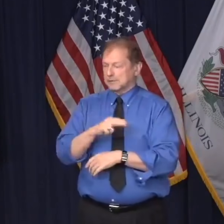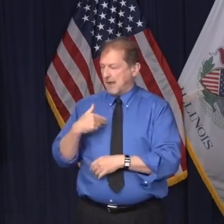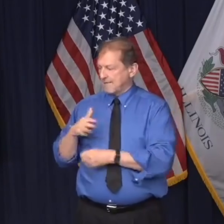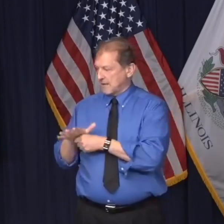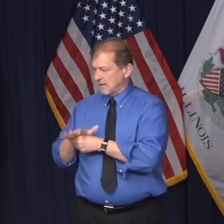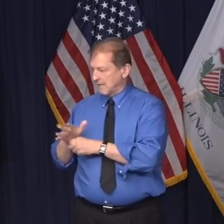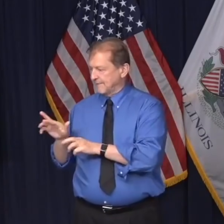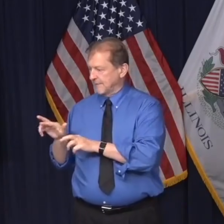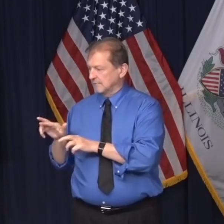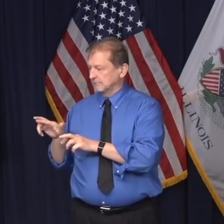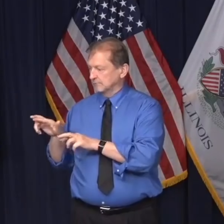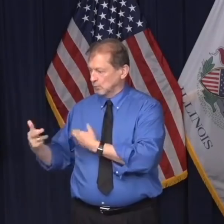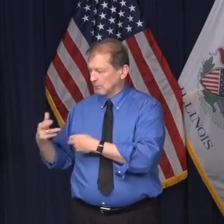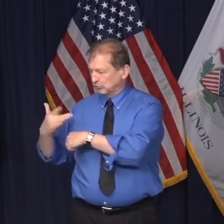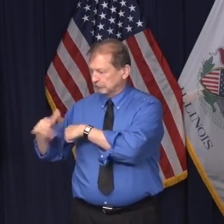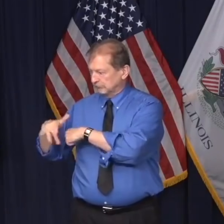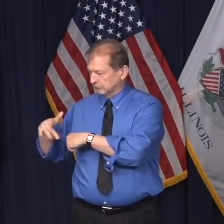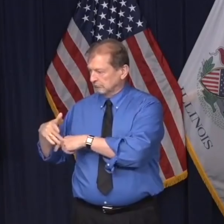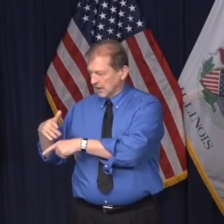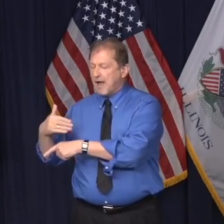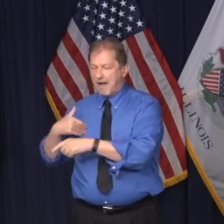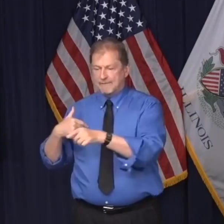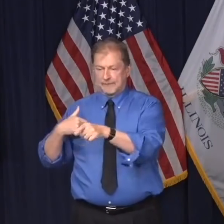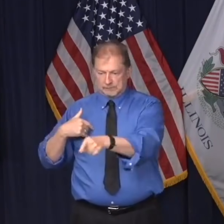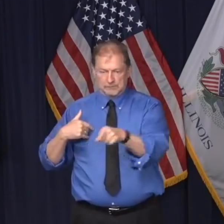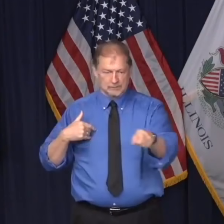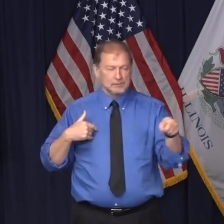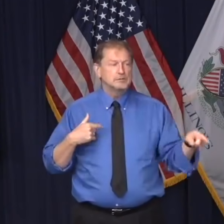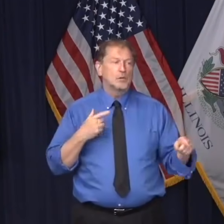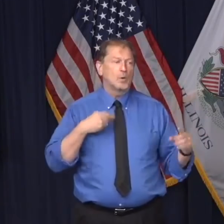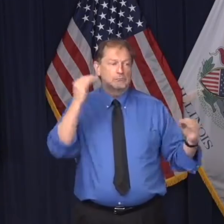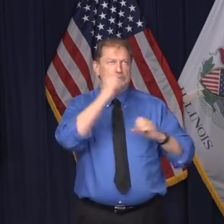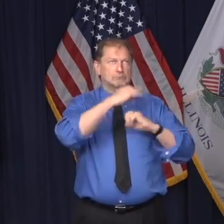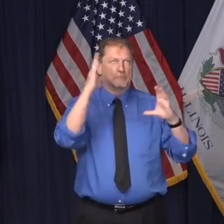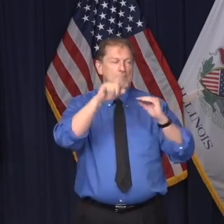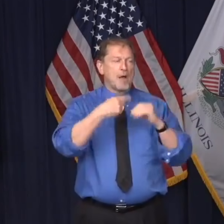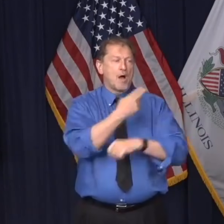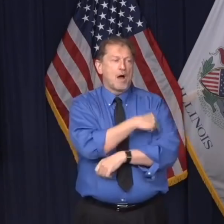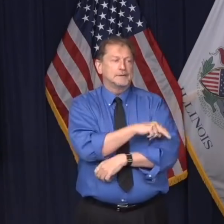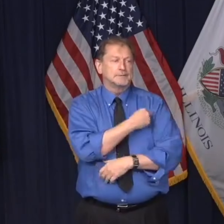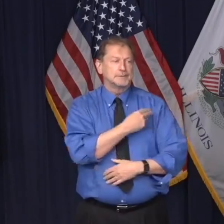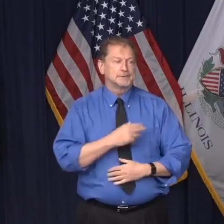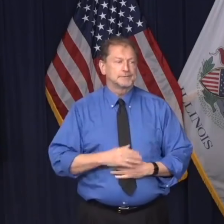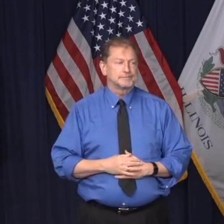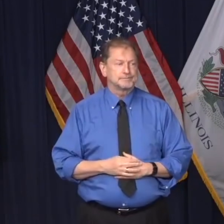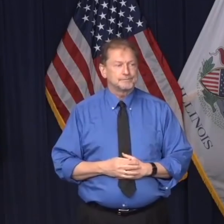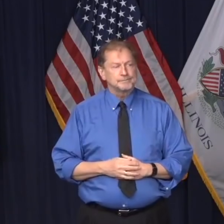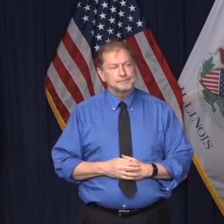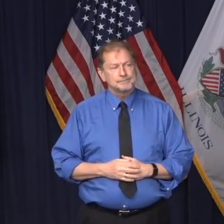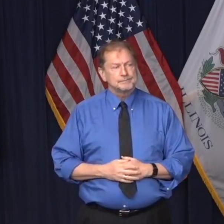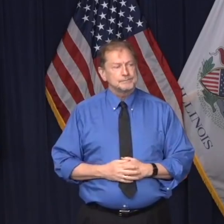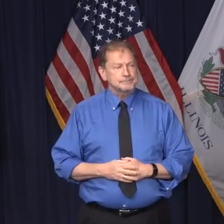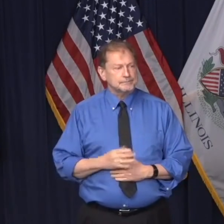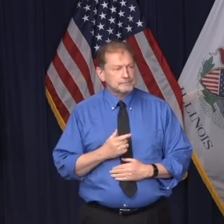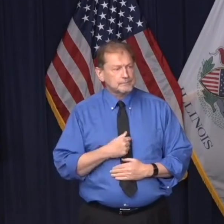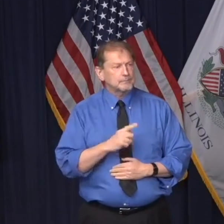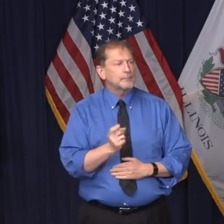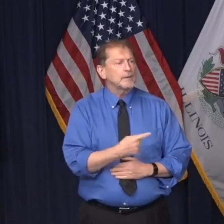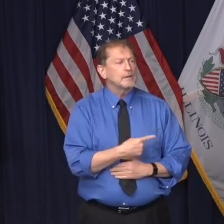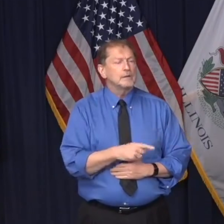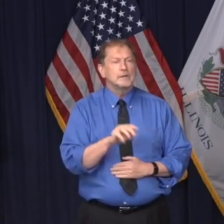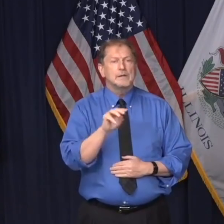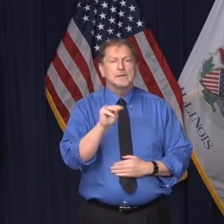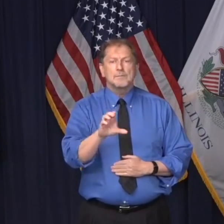so that's how, when you talk about regions, that's how we're thinking about it. A couple questions from Marion Ahern, NBC5. Update on